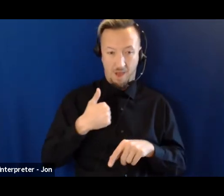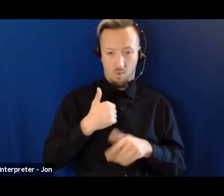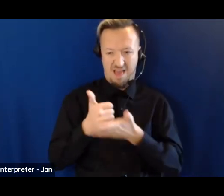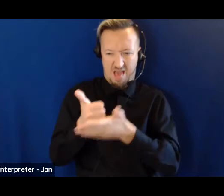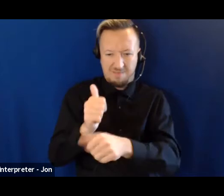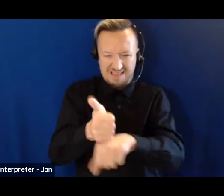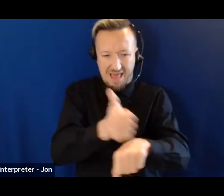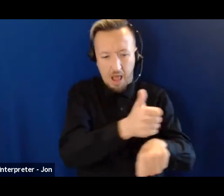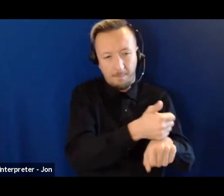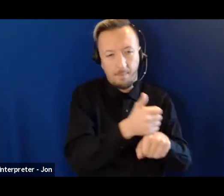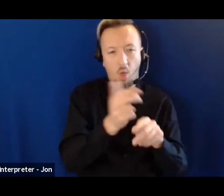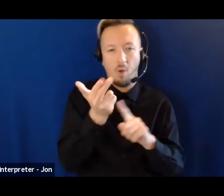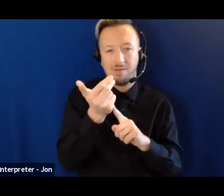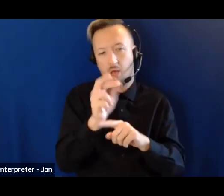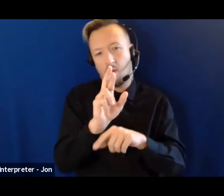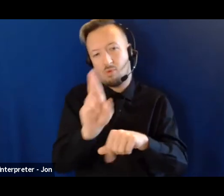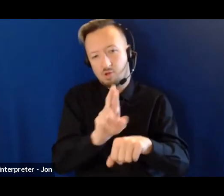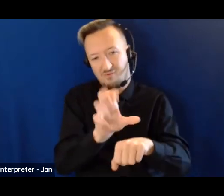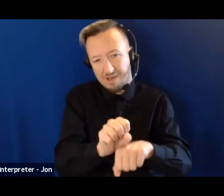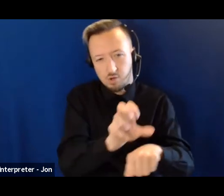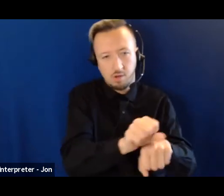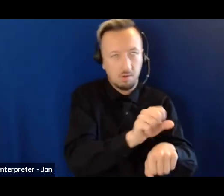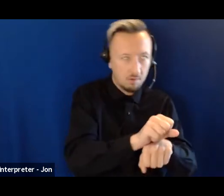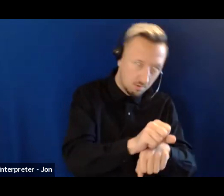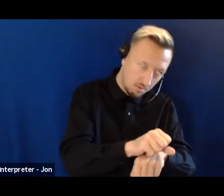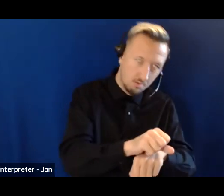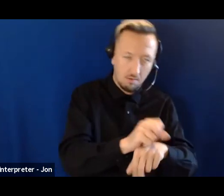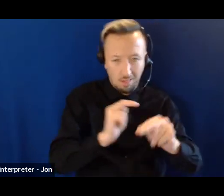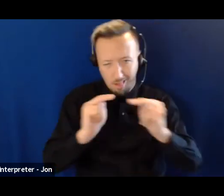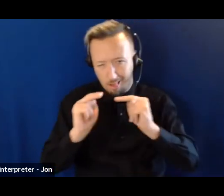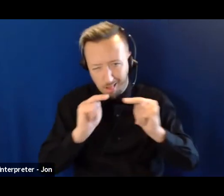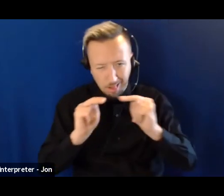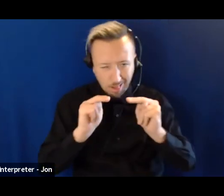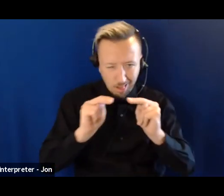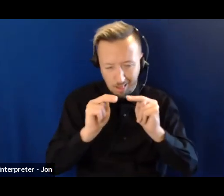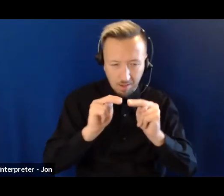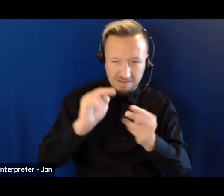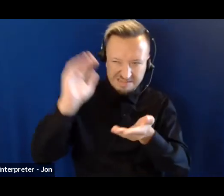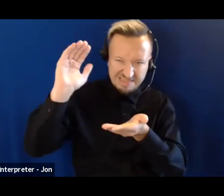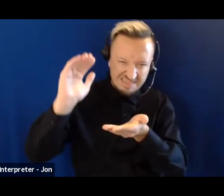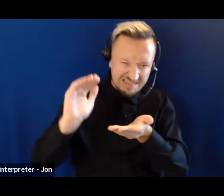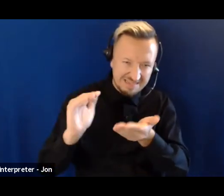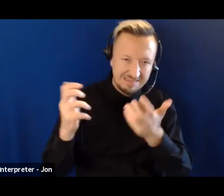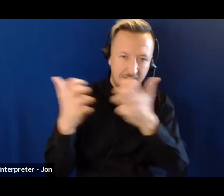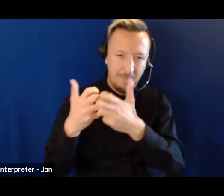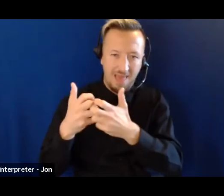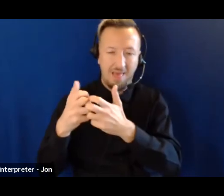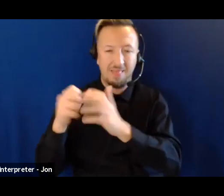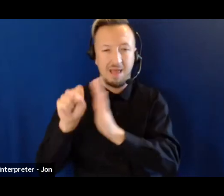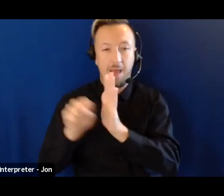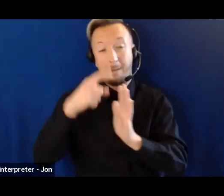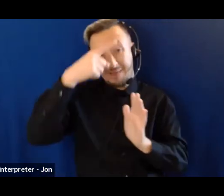least the reservations. And oh my gosh, the negotiation to get it to that state rate, because I wasn't a state